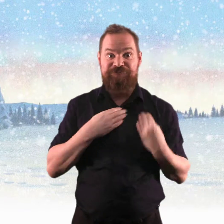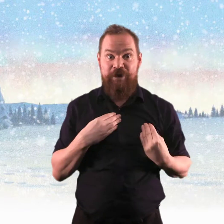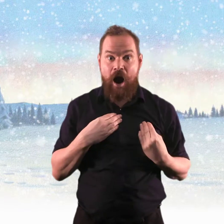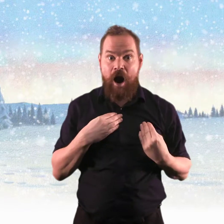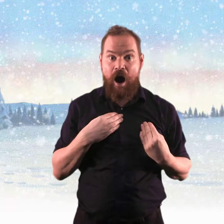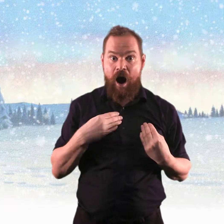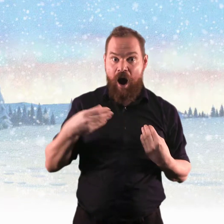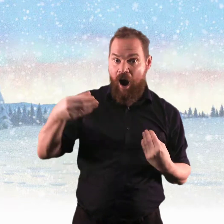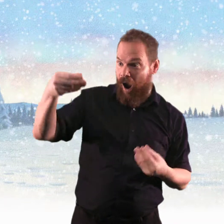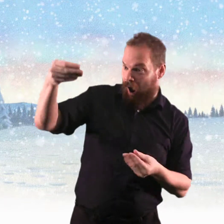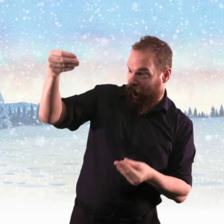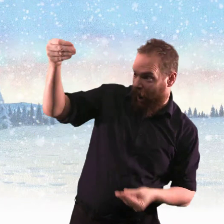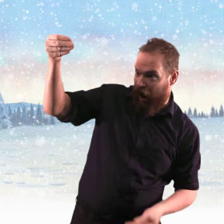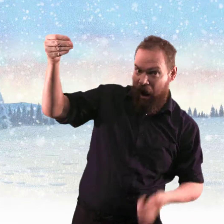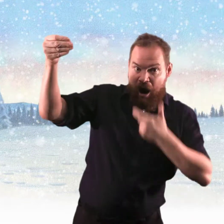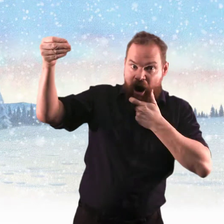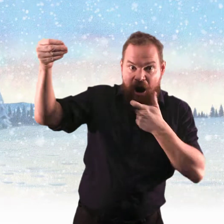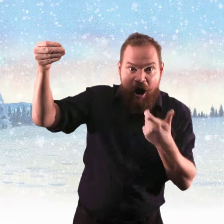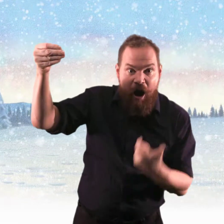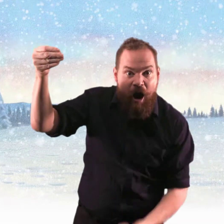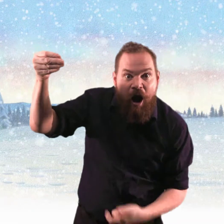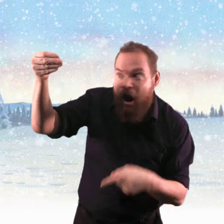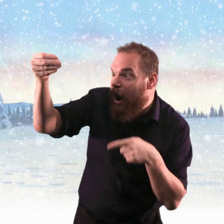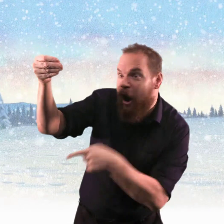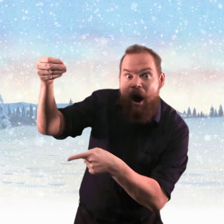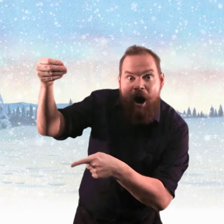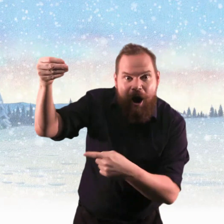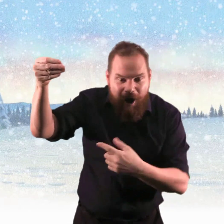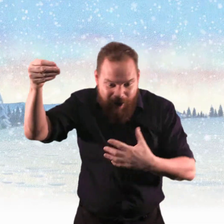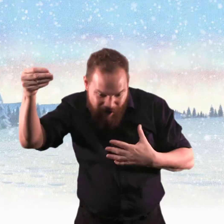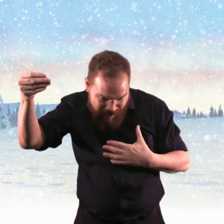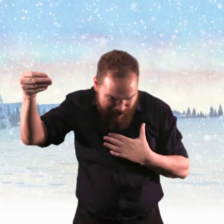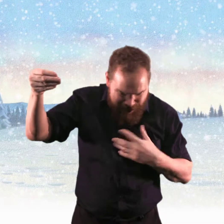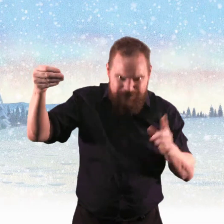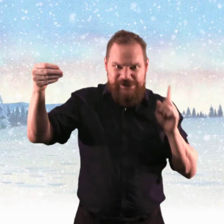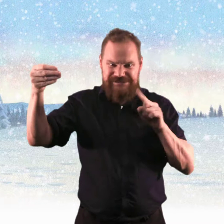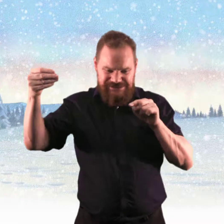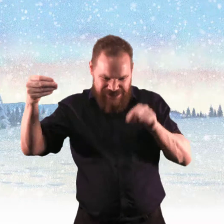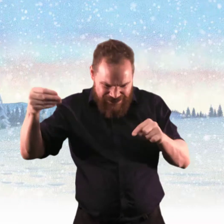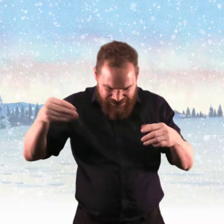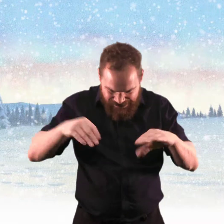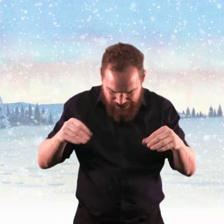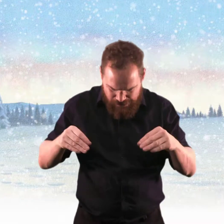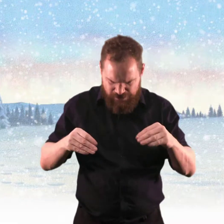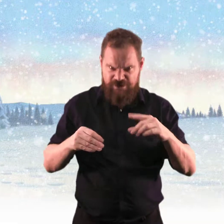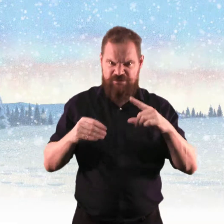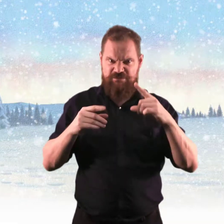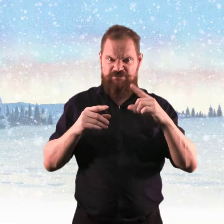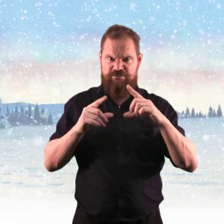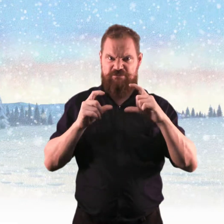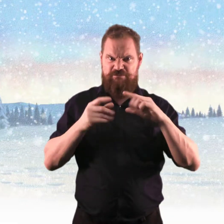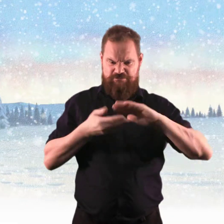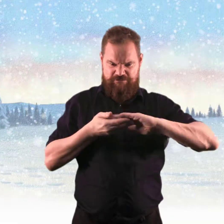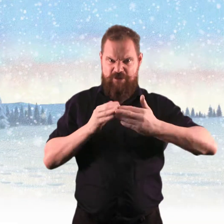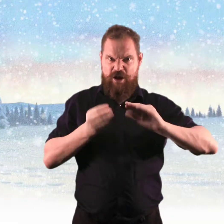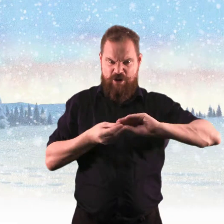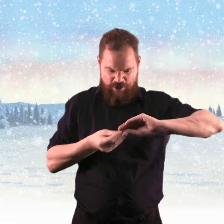it. Where is this from? There was a photograph as well. How odd. And then